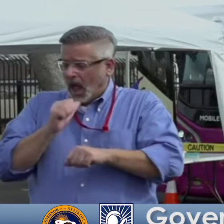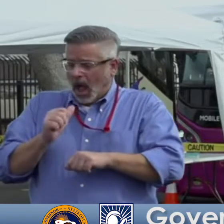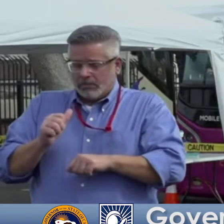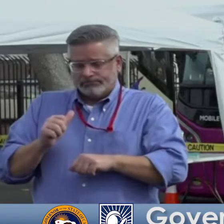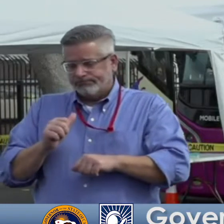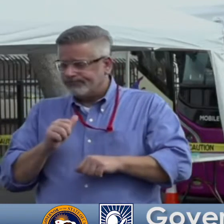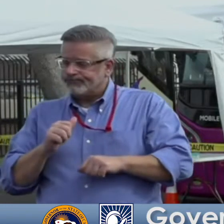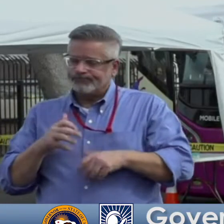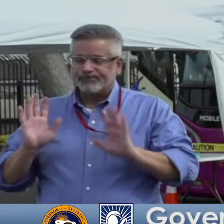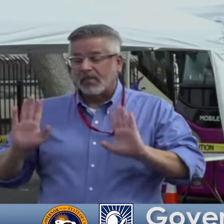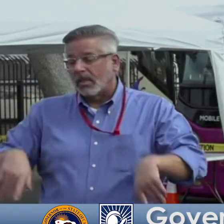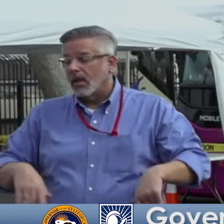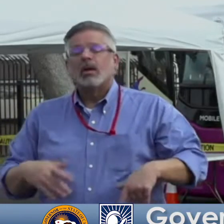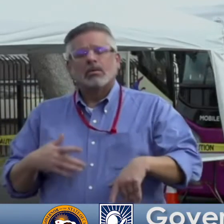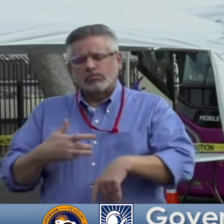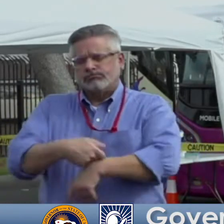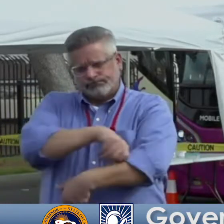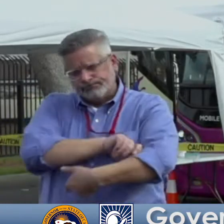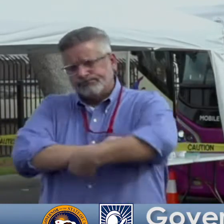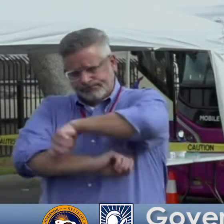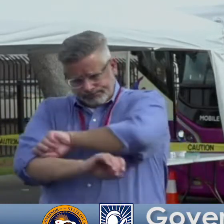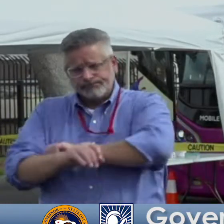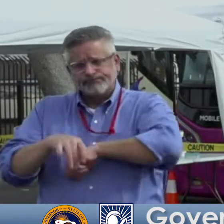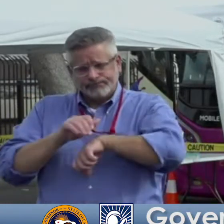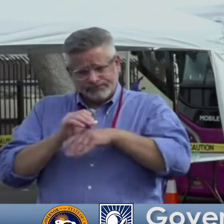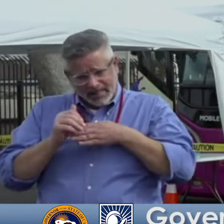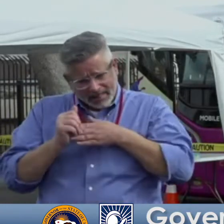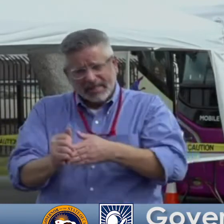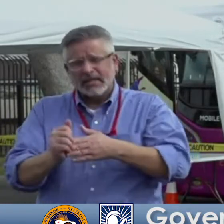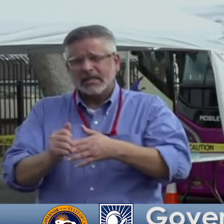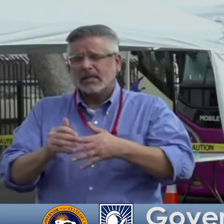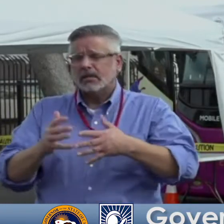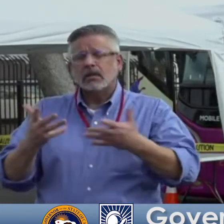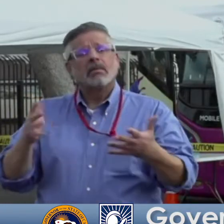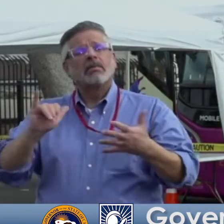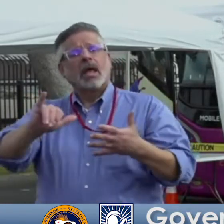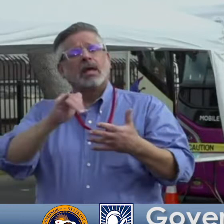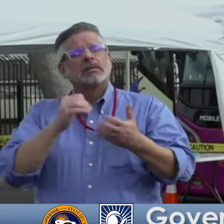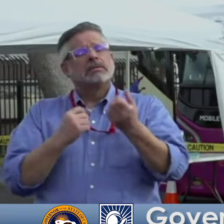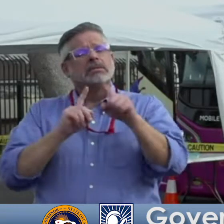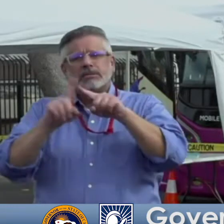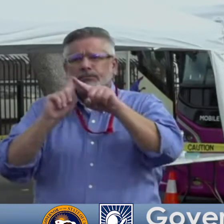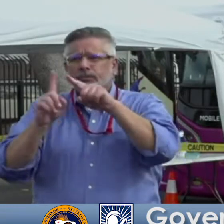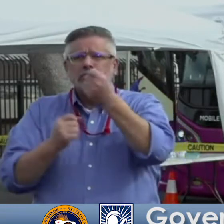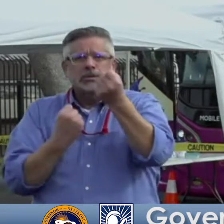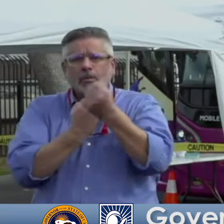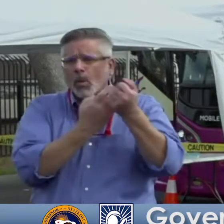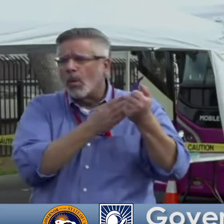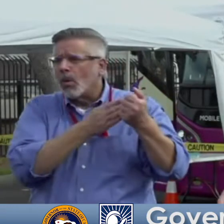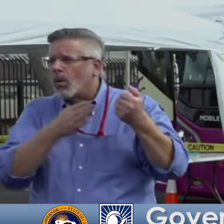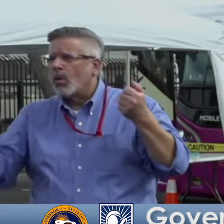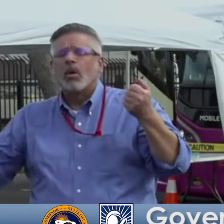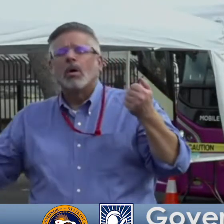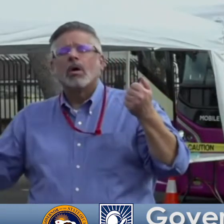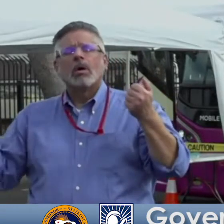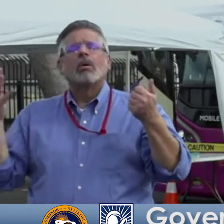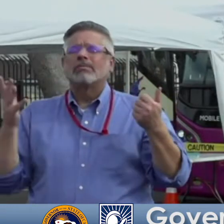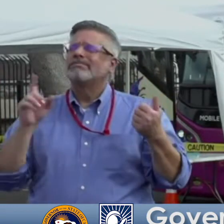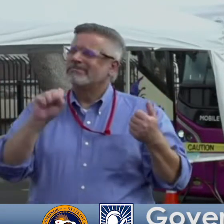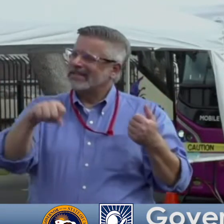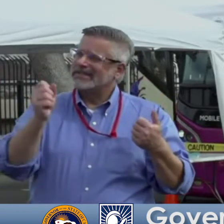And we continue to try to lead across the spectrum of supports. But yes, we have more work